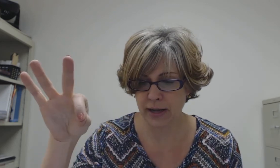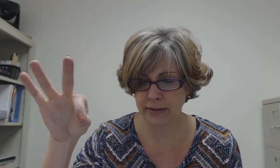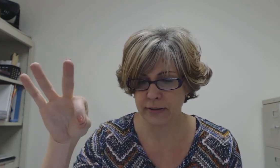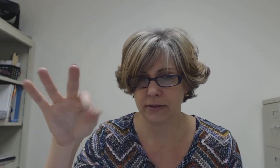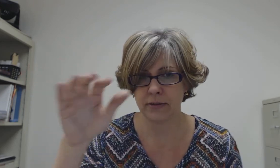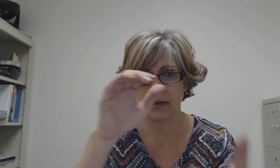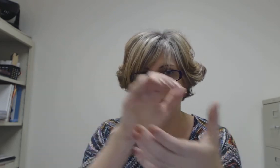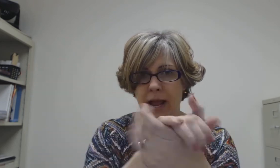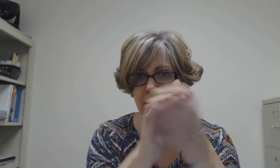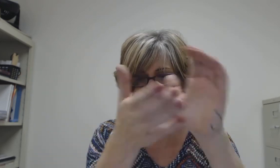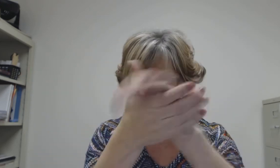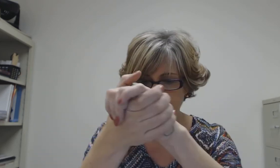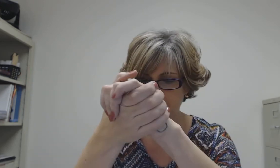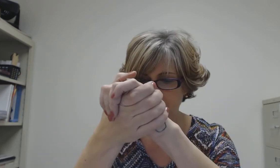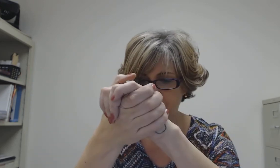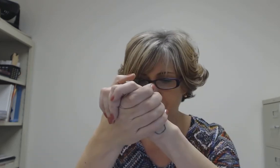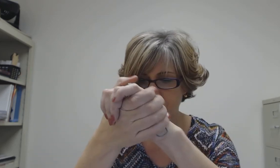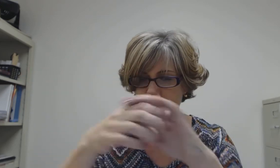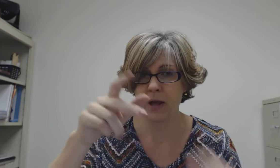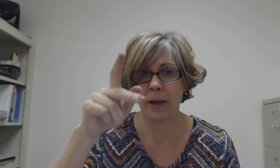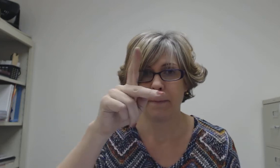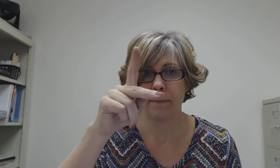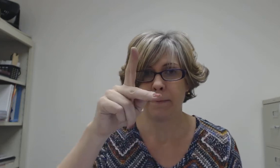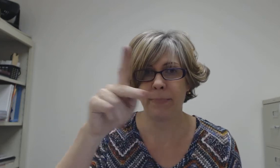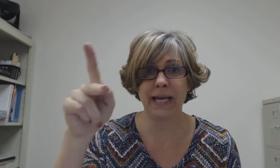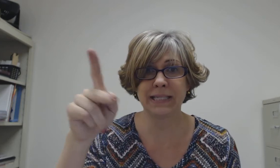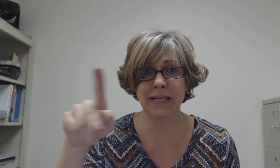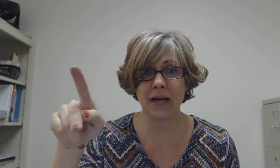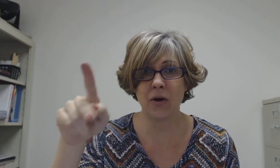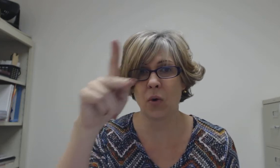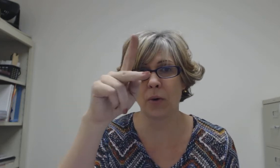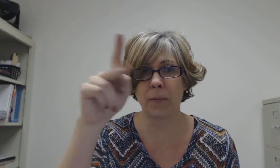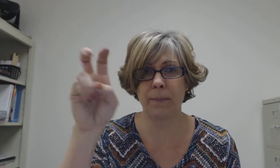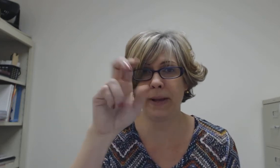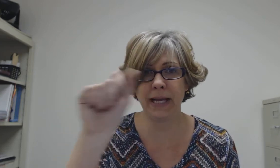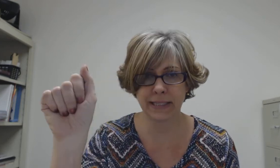fries. Hamburger, pizza or pizza,